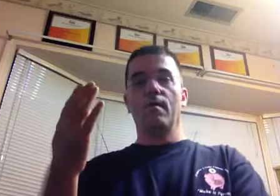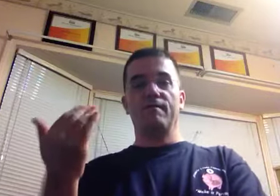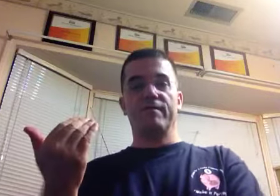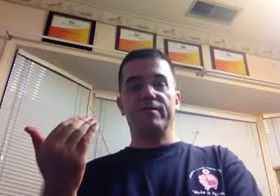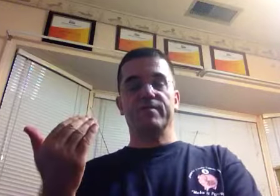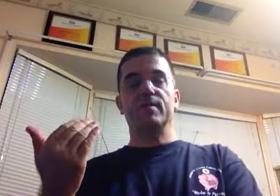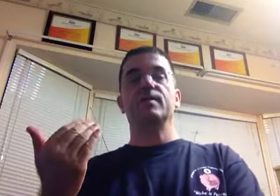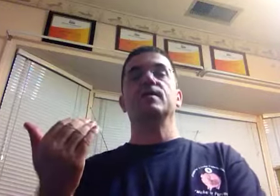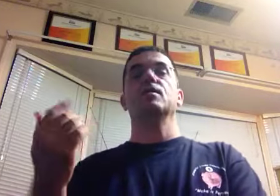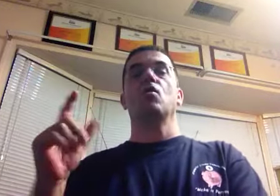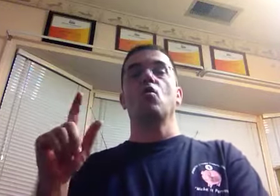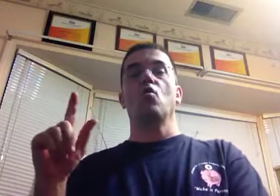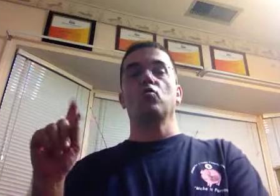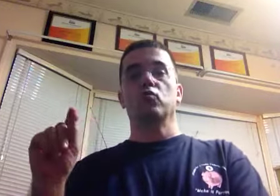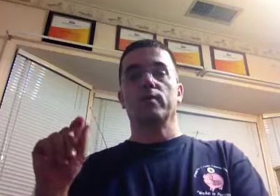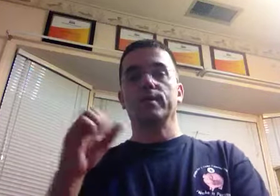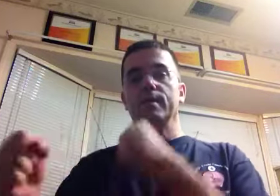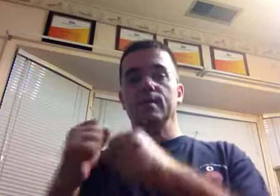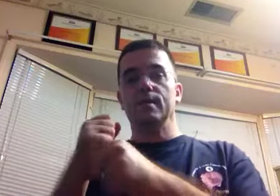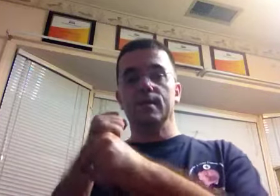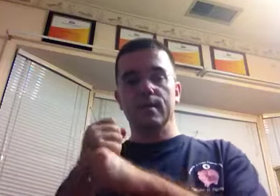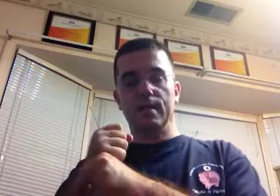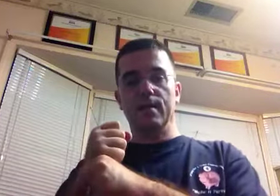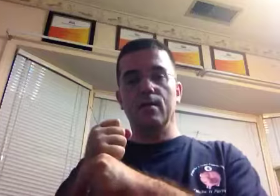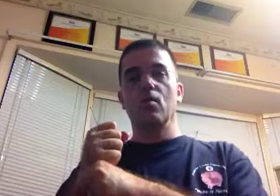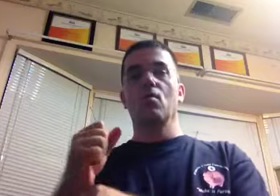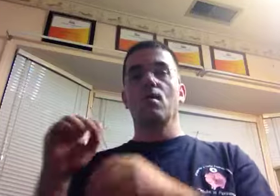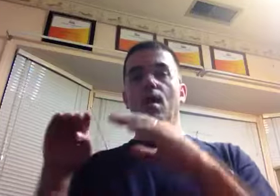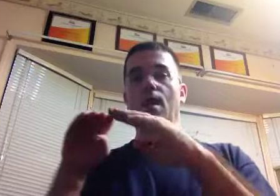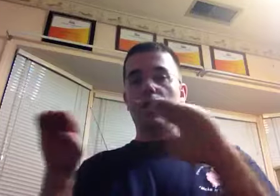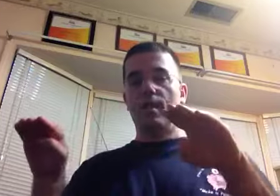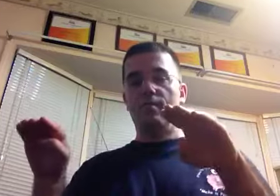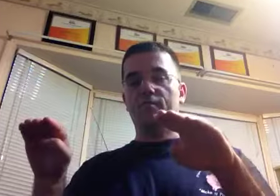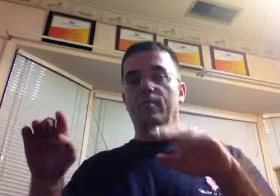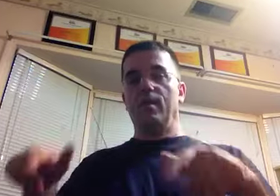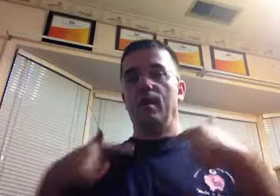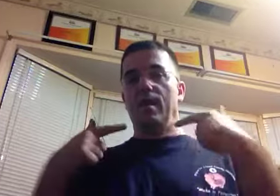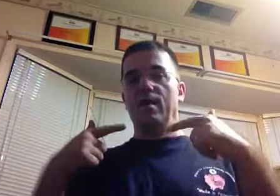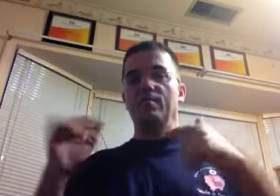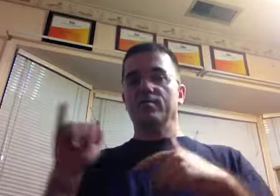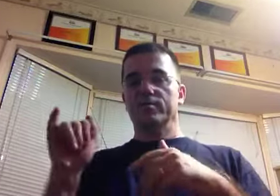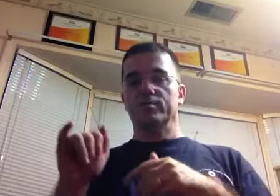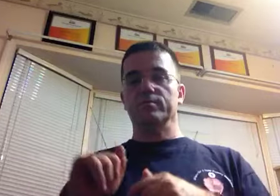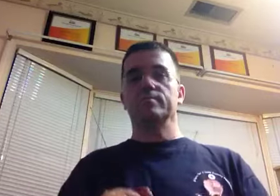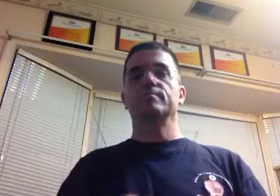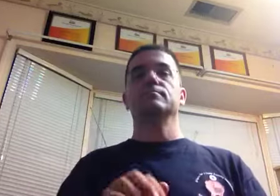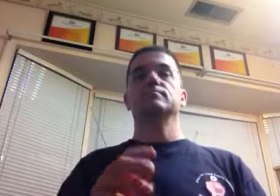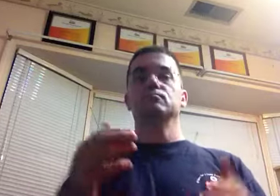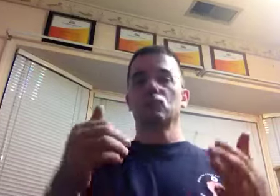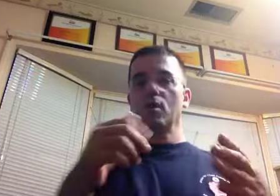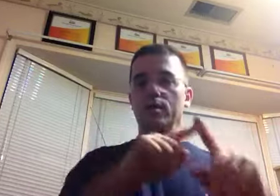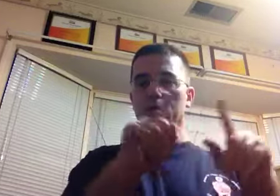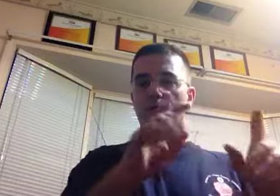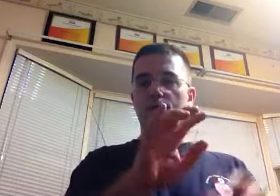level term life insurance. On Twitter, Dave, I have an annuity that we aren't too happy about.